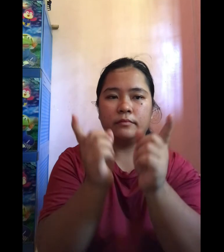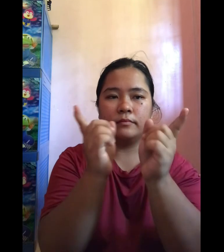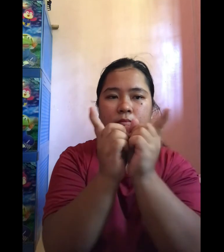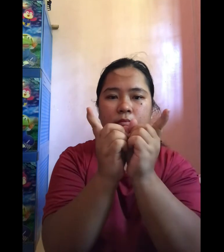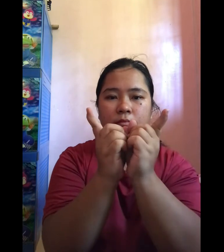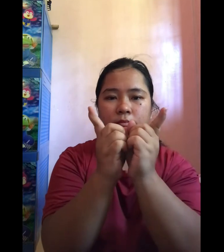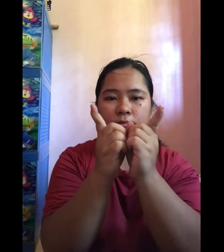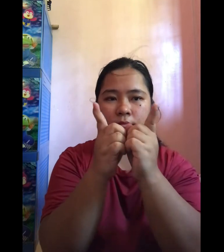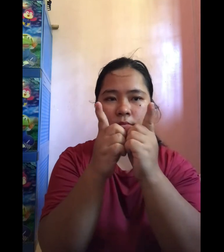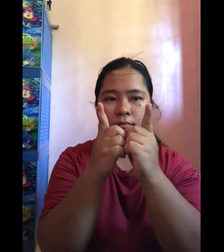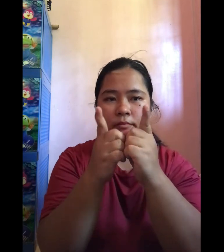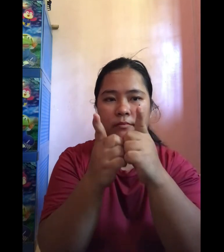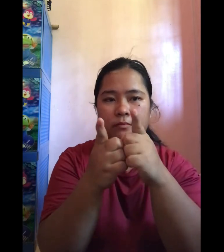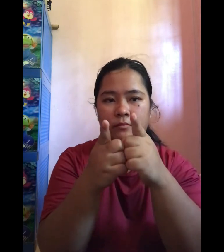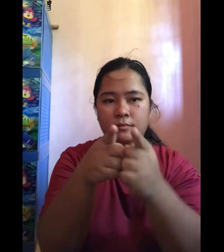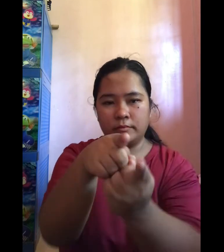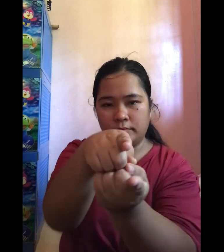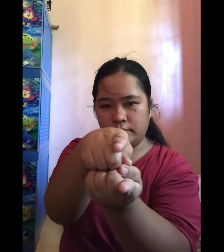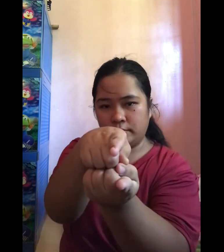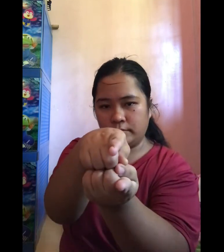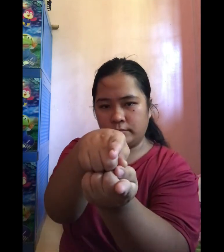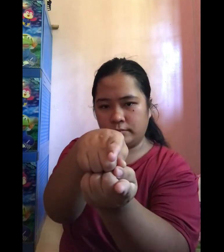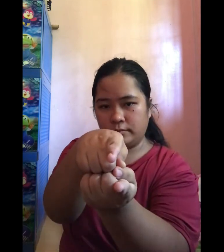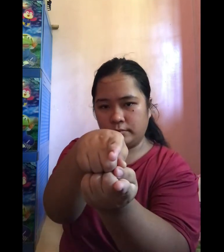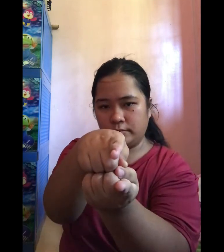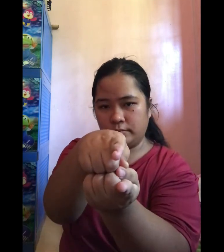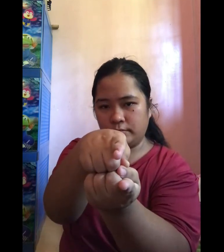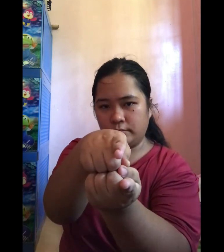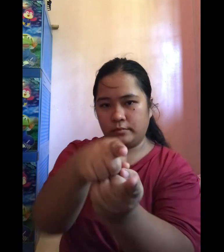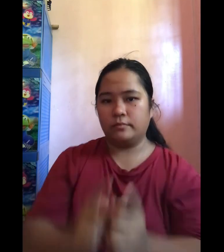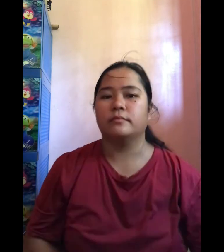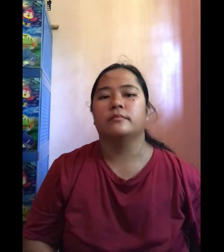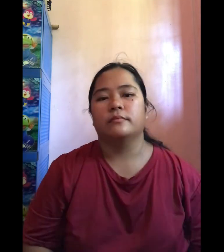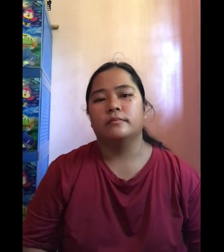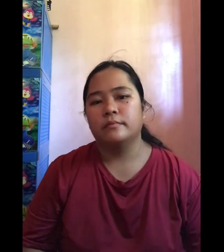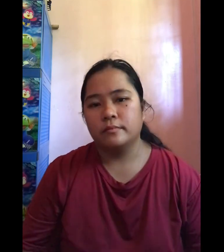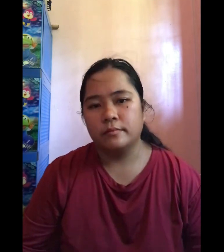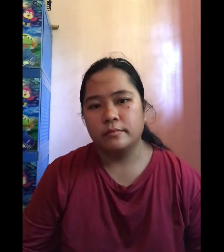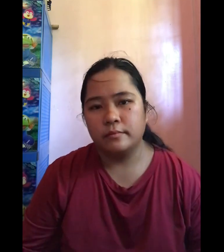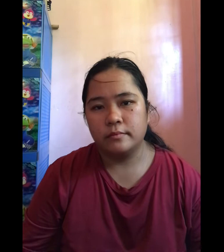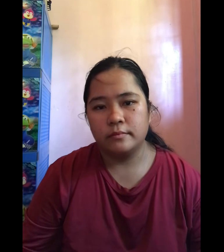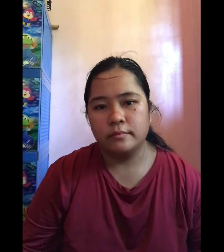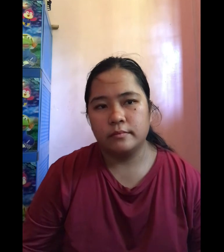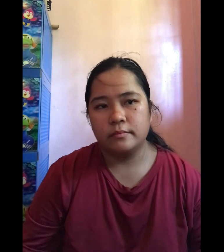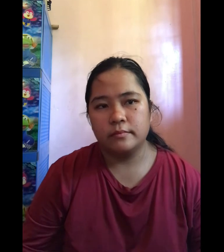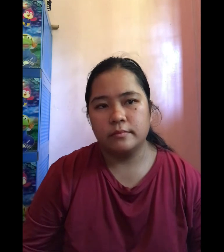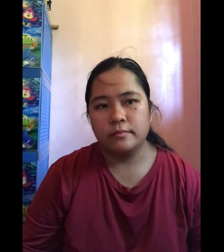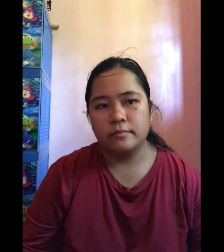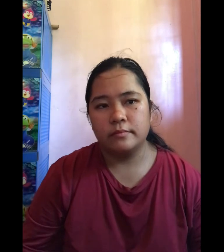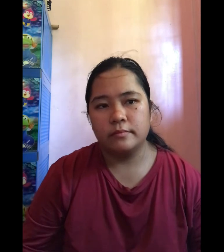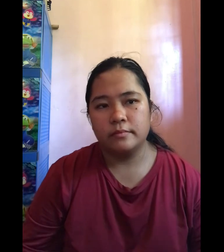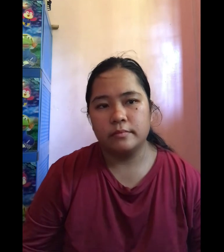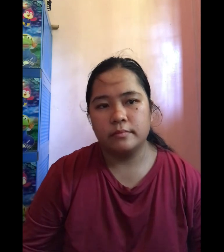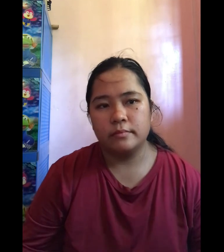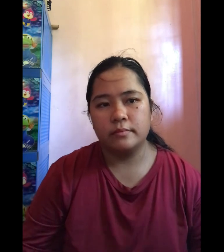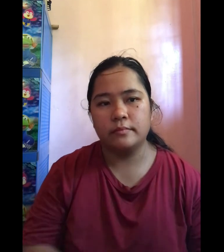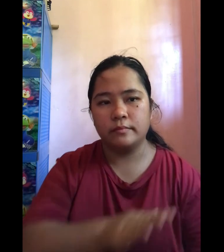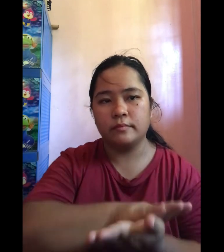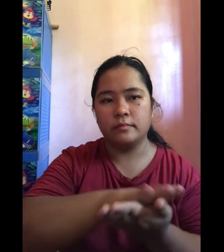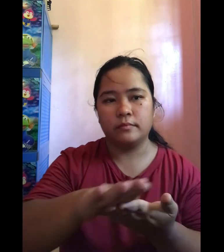to angle the meat down here, because that's a different type of meat that you don't want to do. So make sure that the nice to